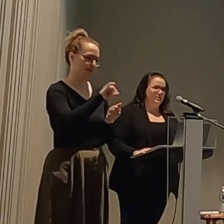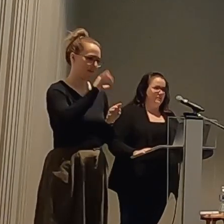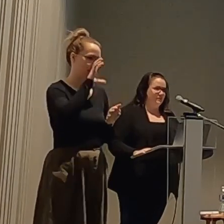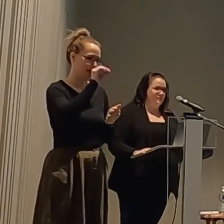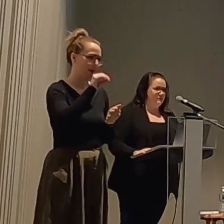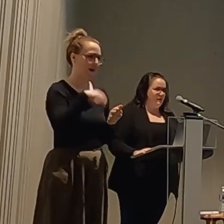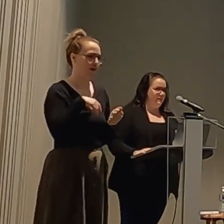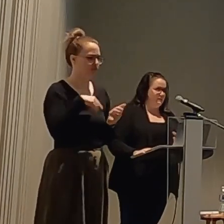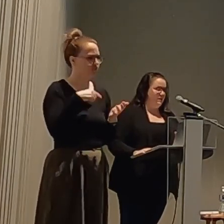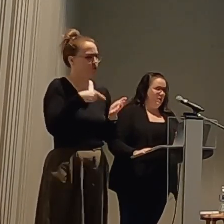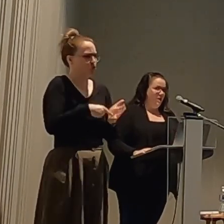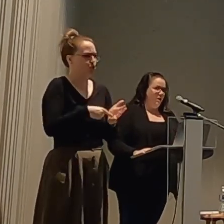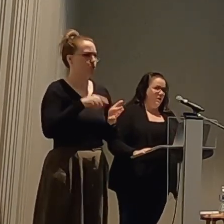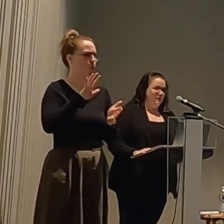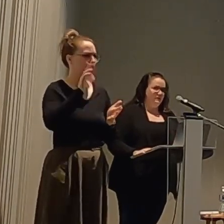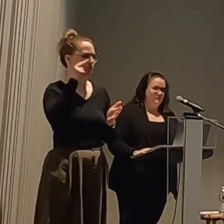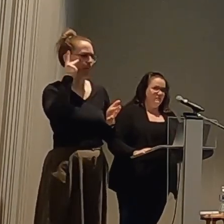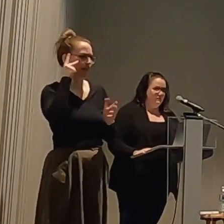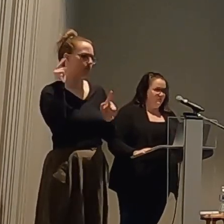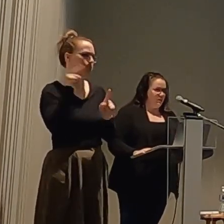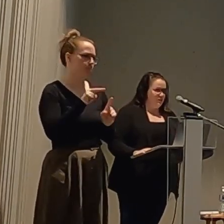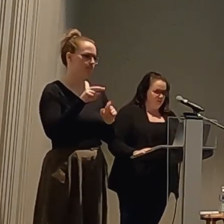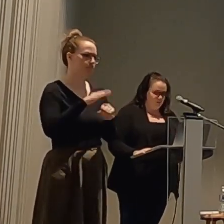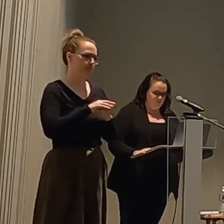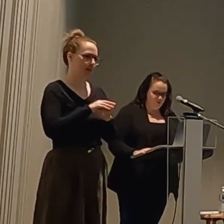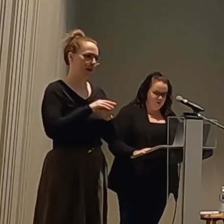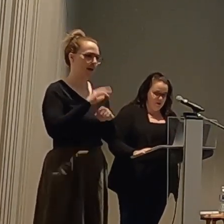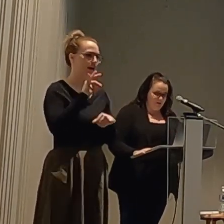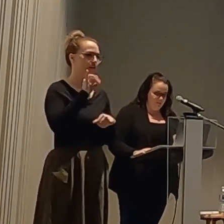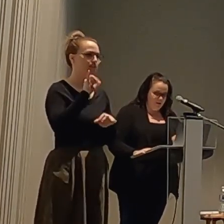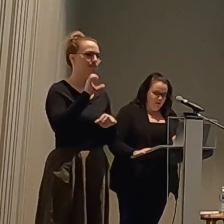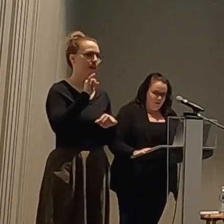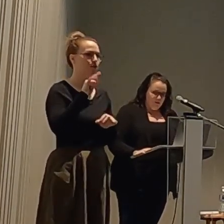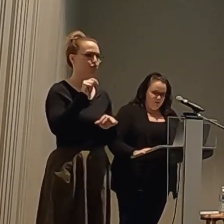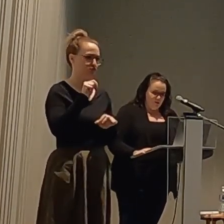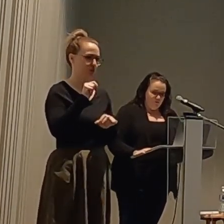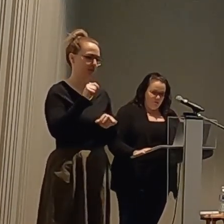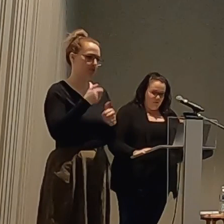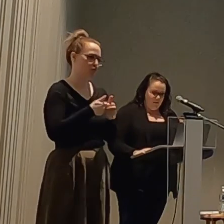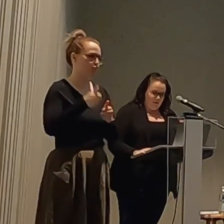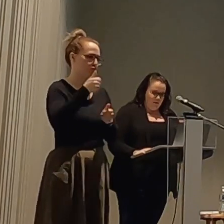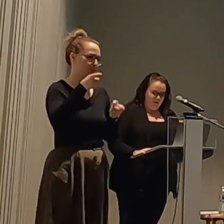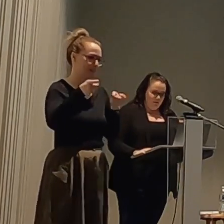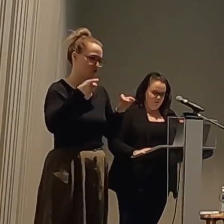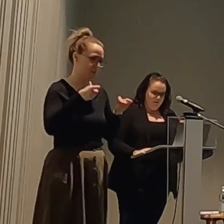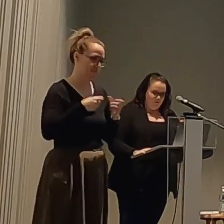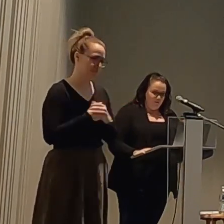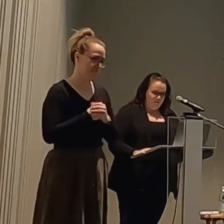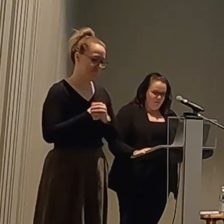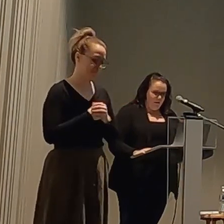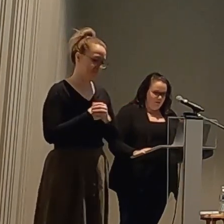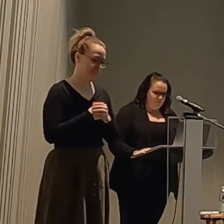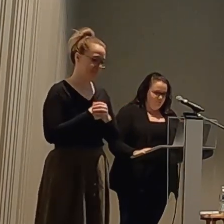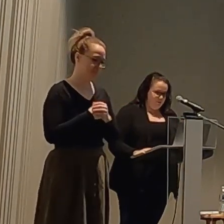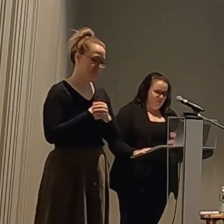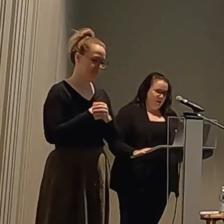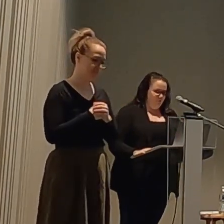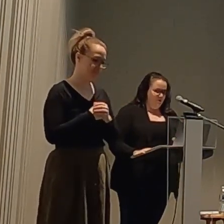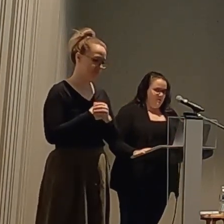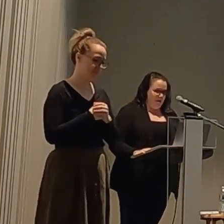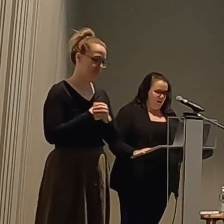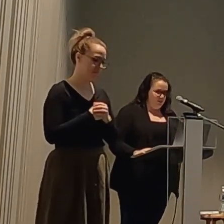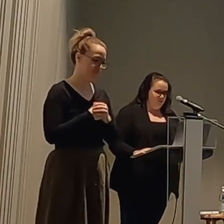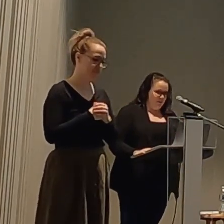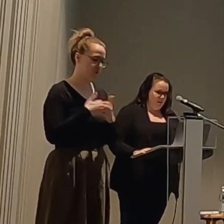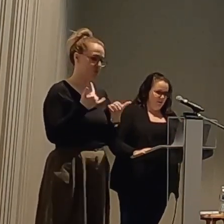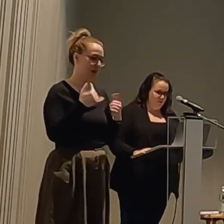to show his political stance on the fascist regime. So the, kind